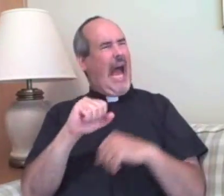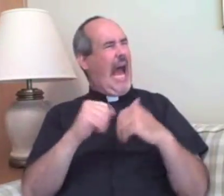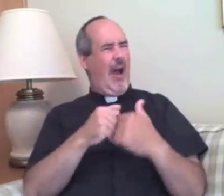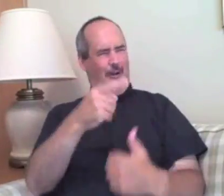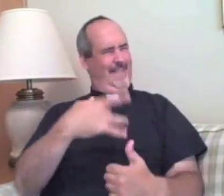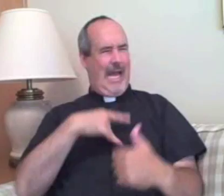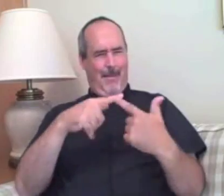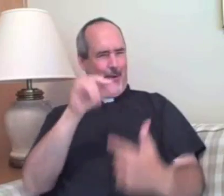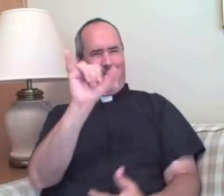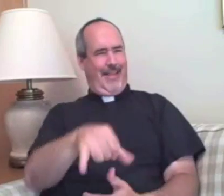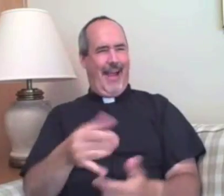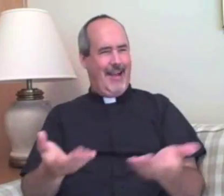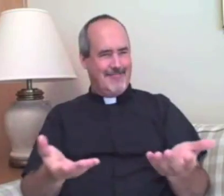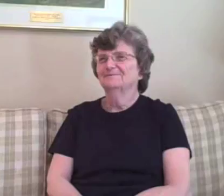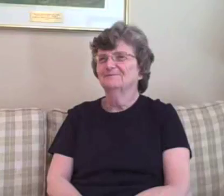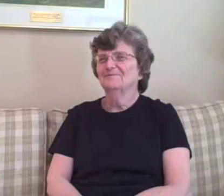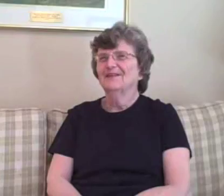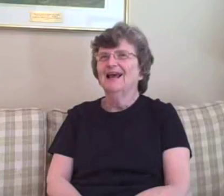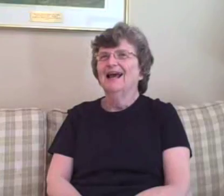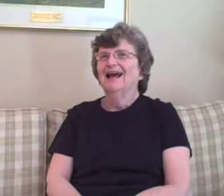deaf nuns in the entire U.S.?